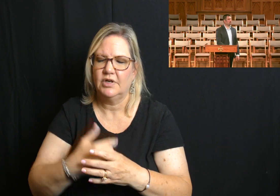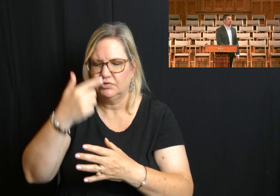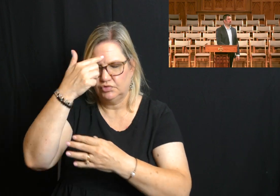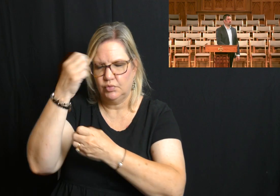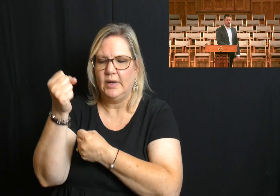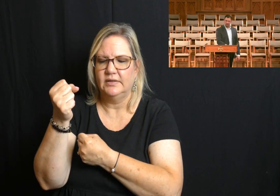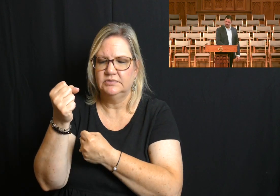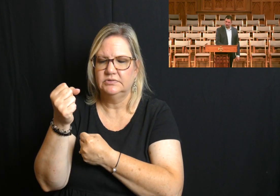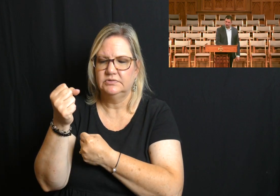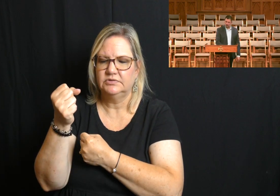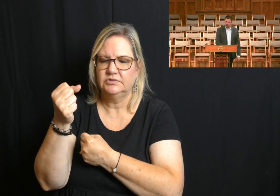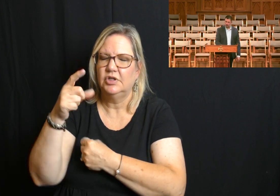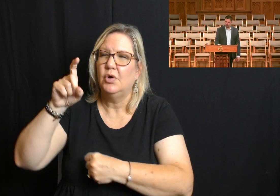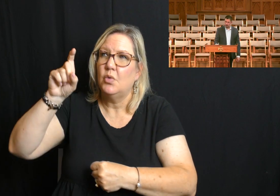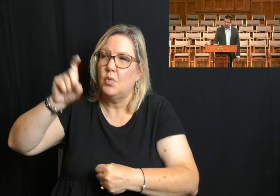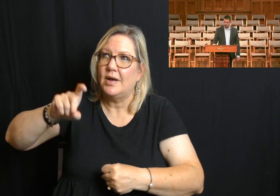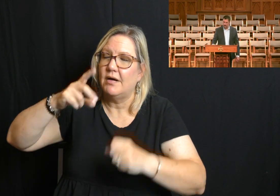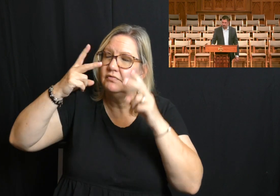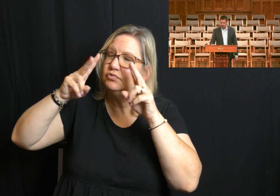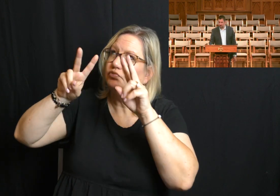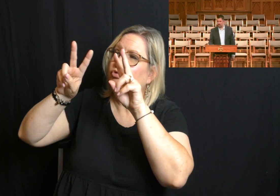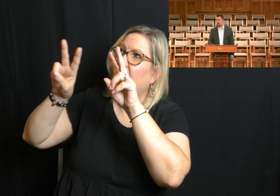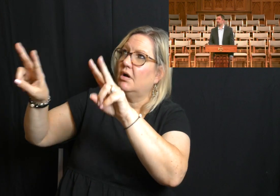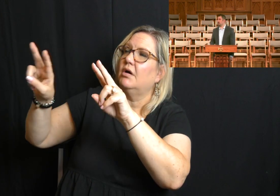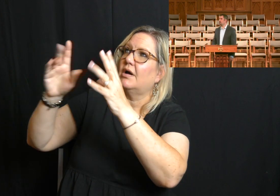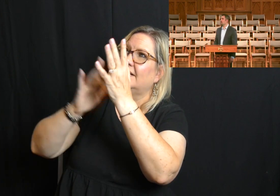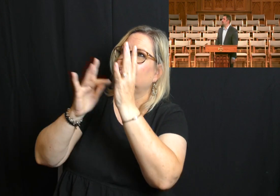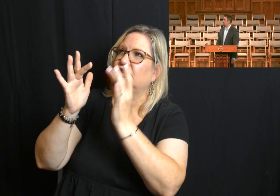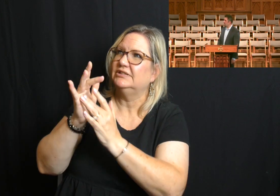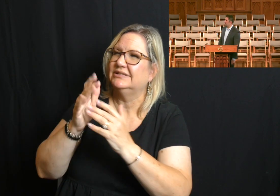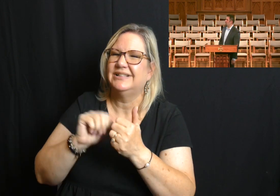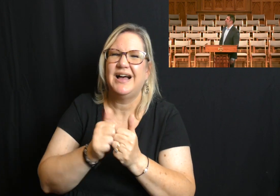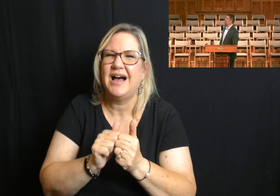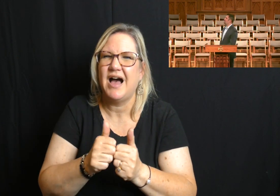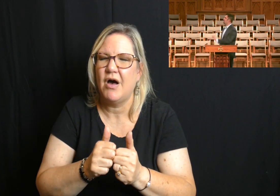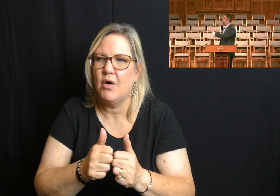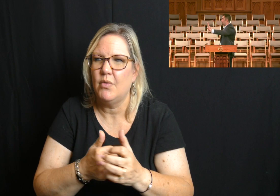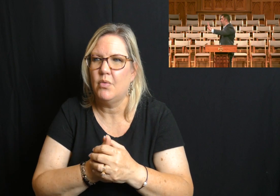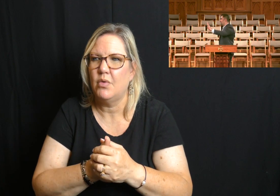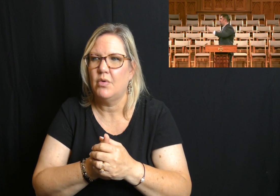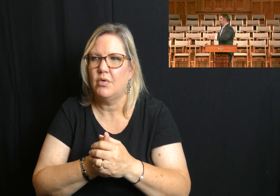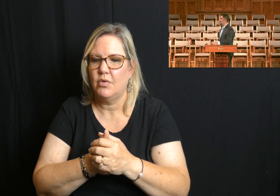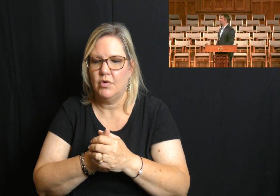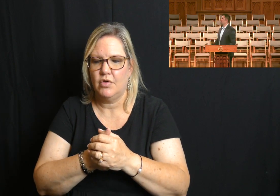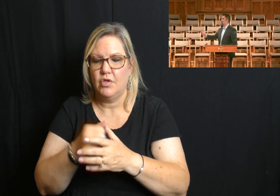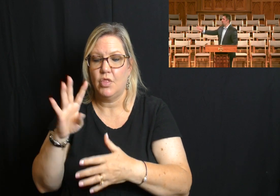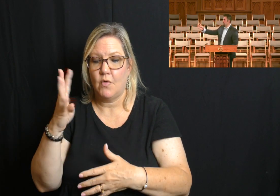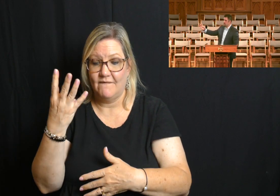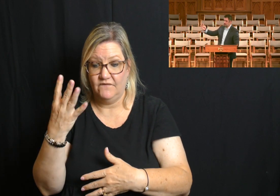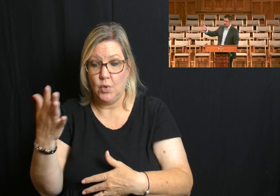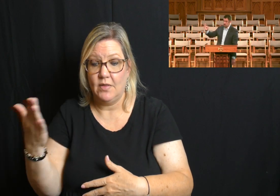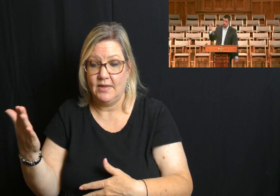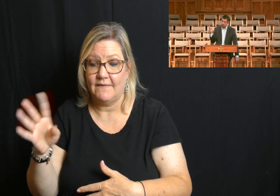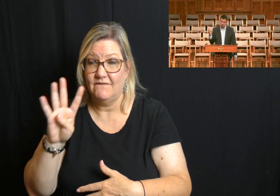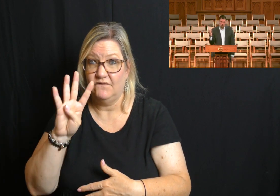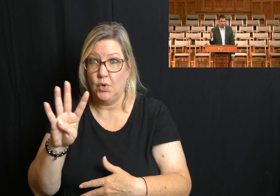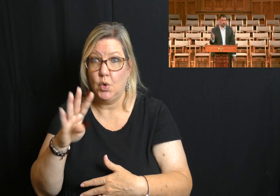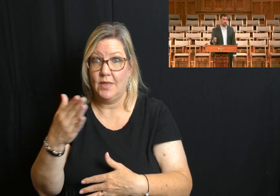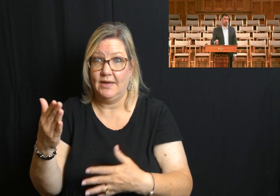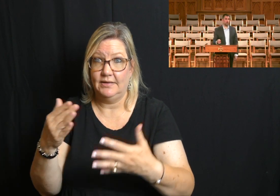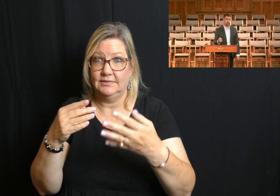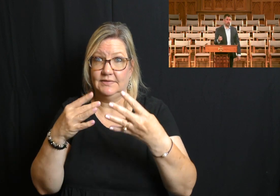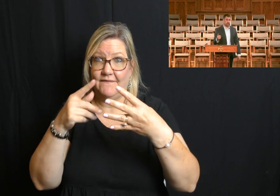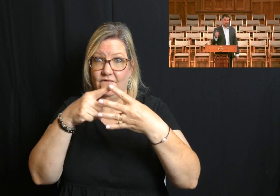Trust. Have faith. But how do you do this? Well, if you're taking notes, here are four things. Four things. Number